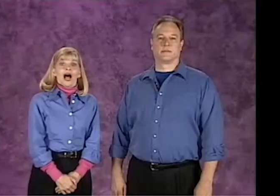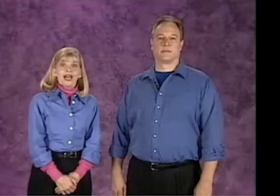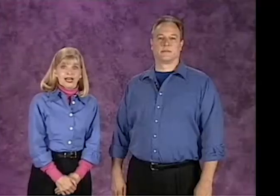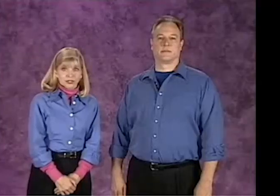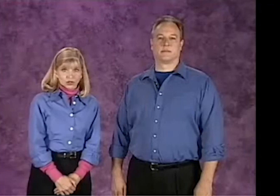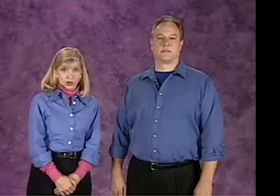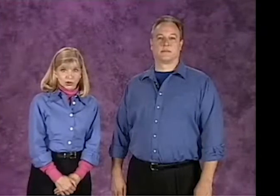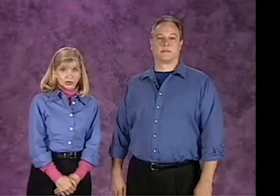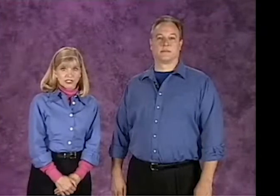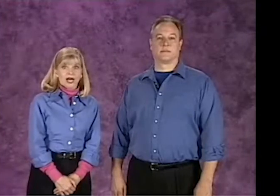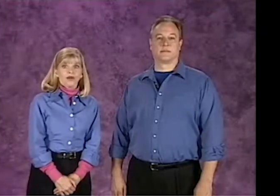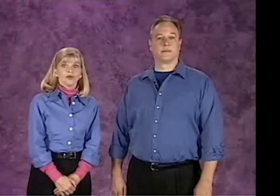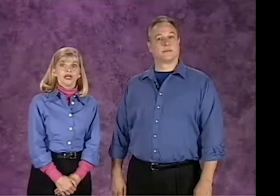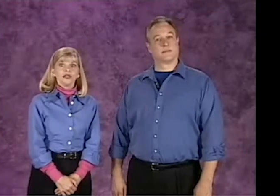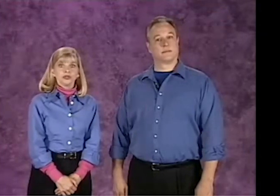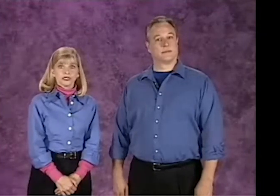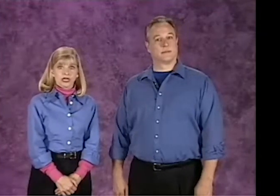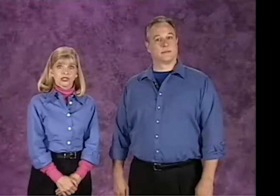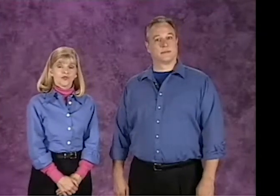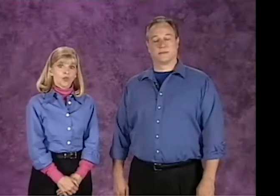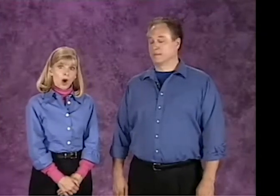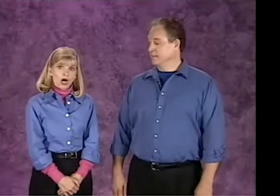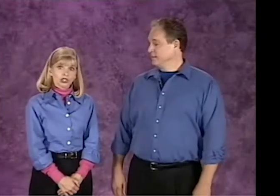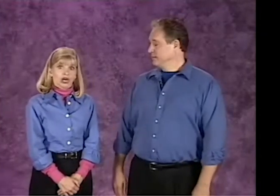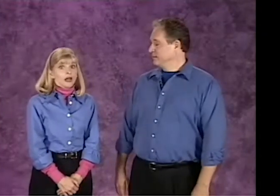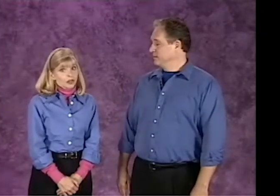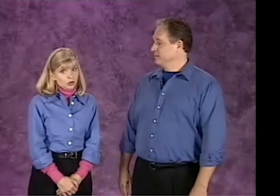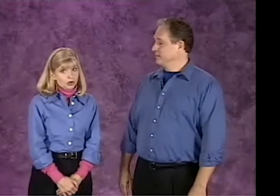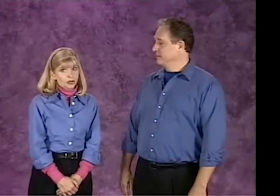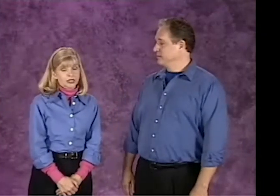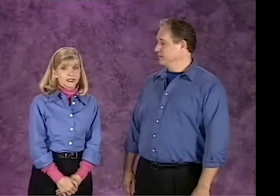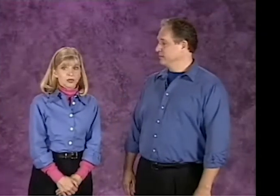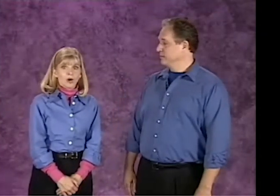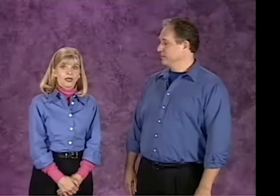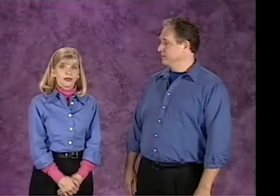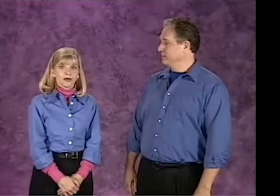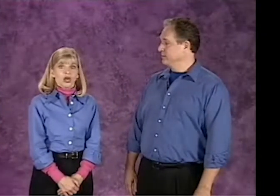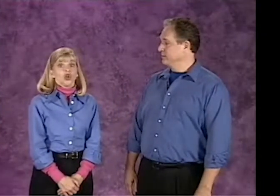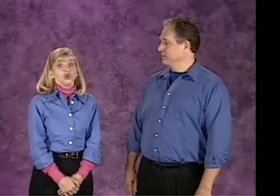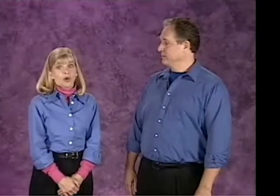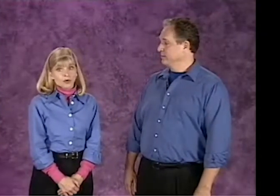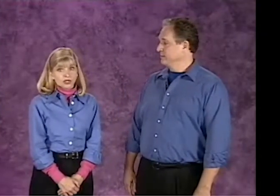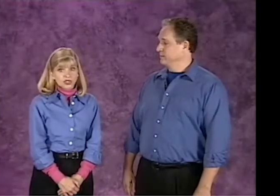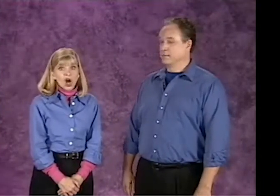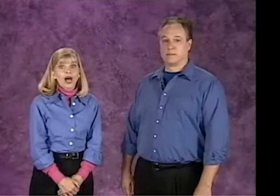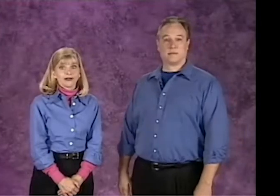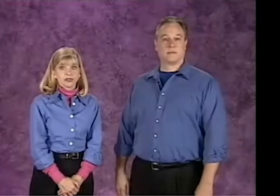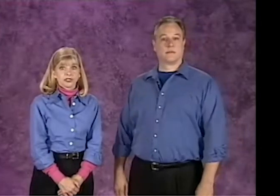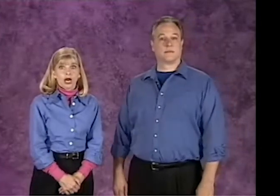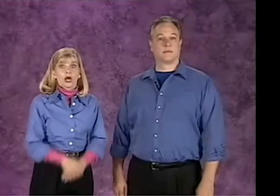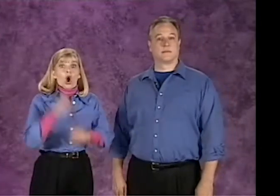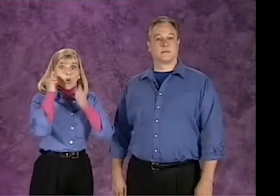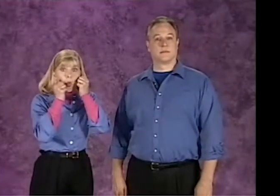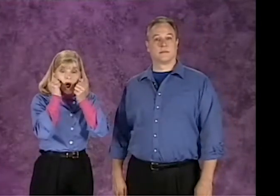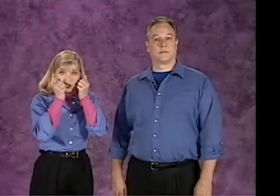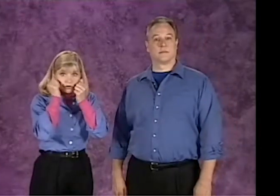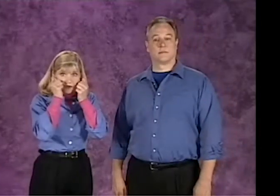I'd like to show you a sign related to the signs for wash that you learned in Lesson 1. You already saw how to sign wash your